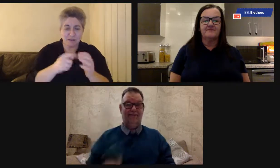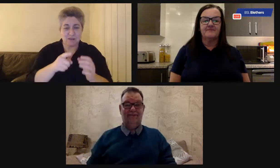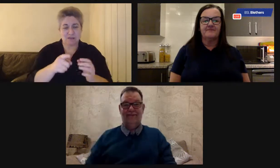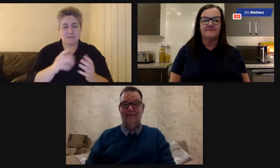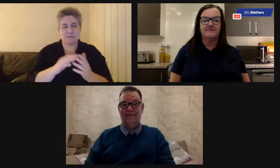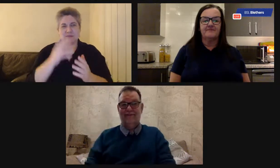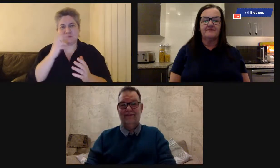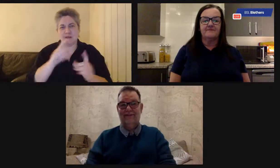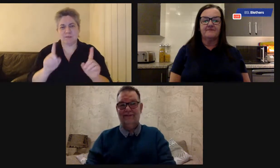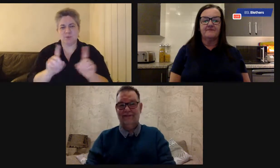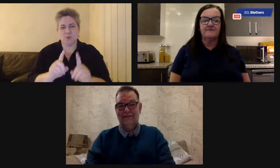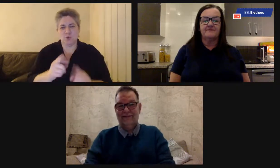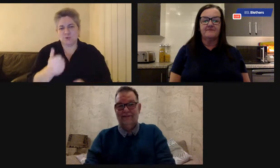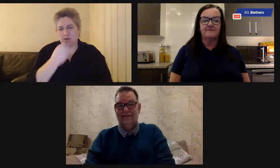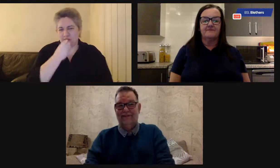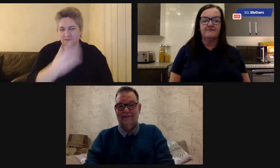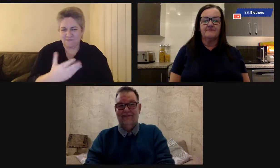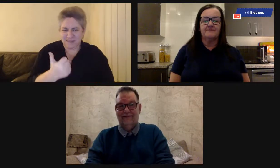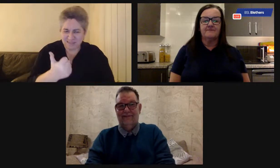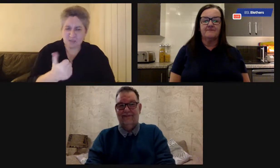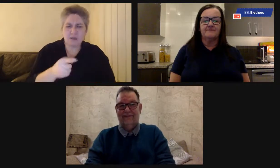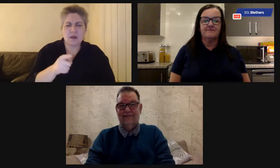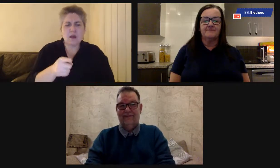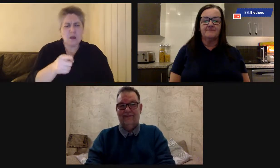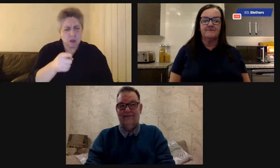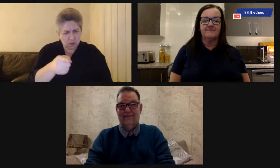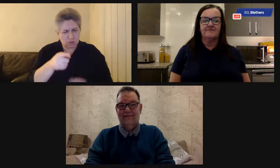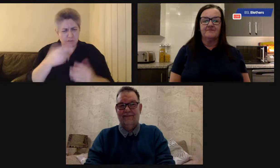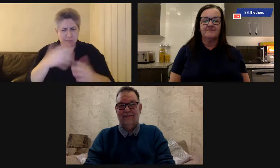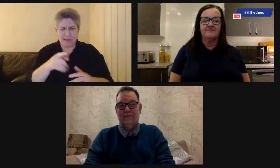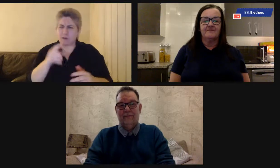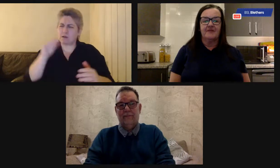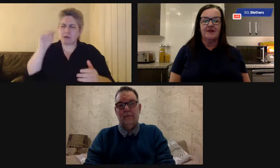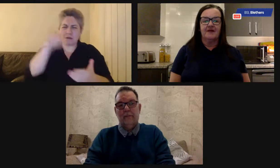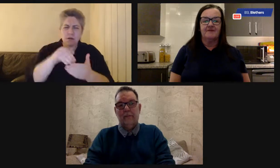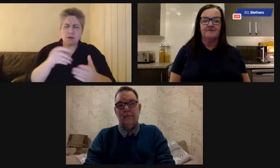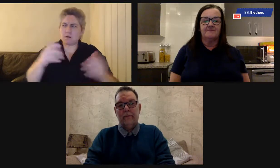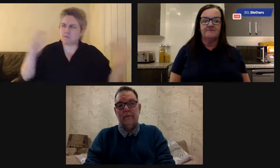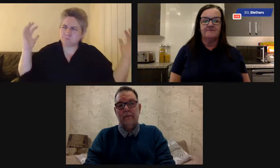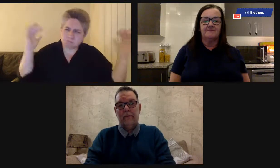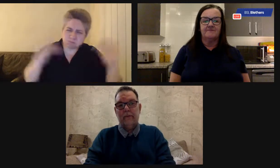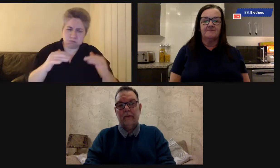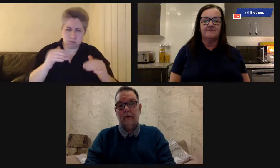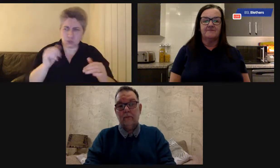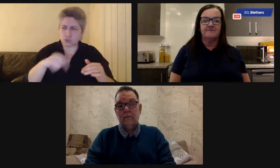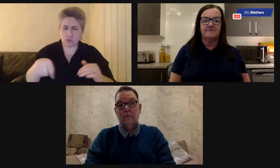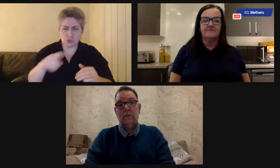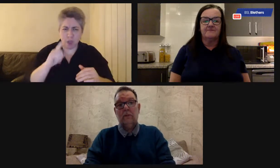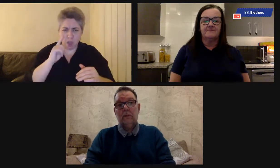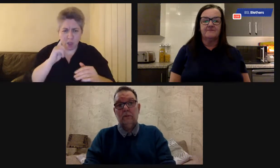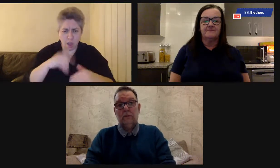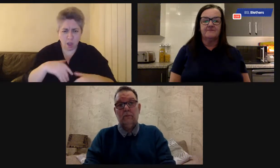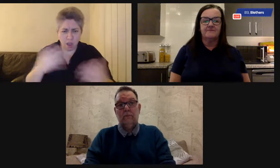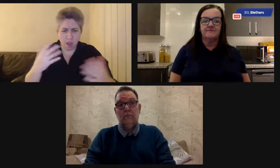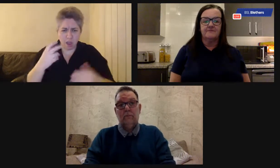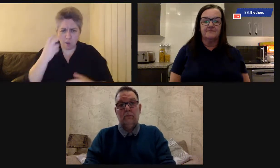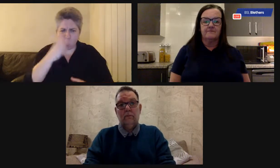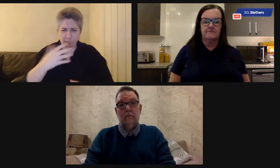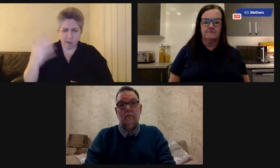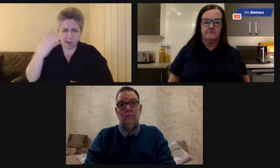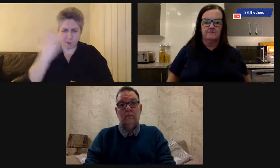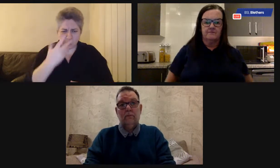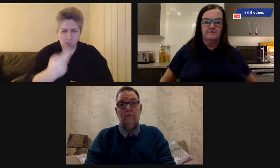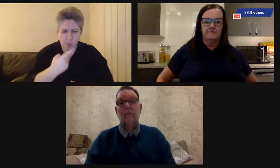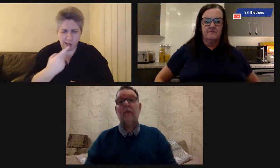So you really are, you see yourselves as the jet setters of your group. I love it. So when everybody